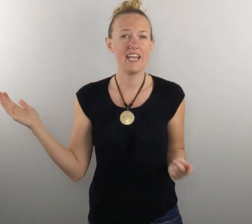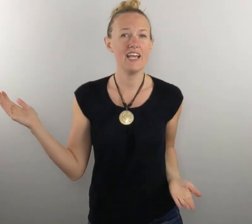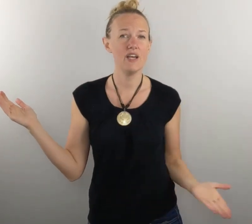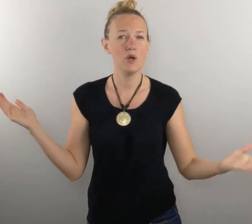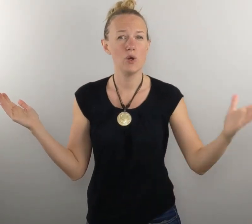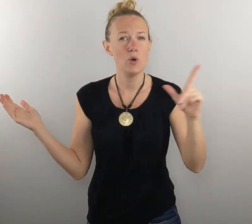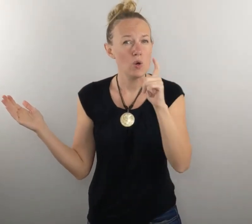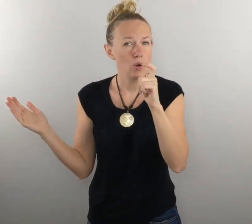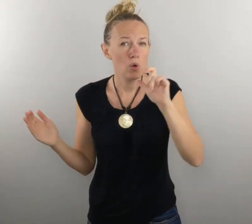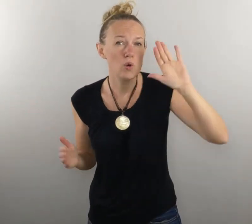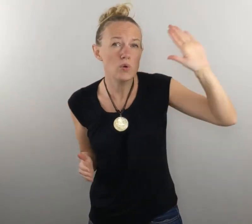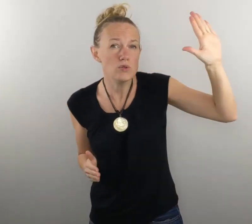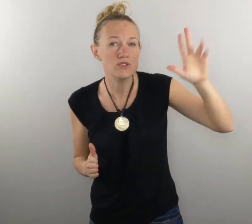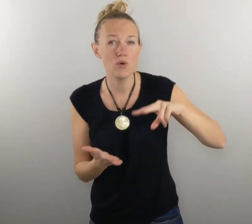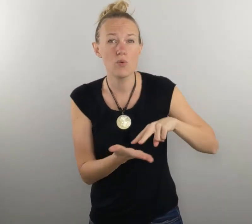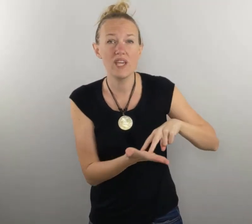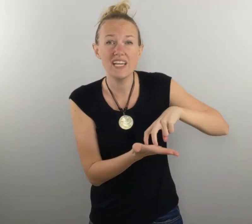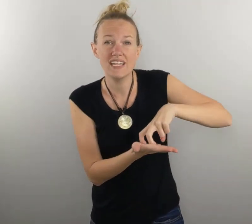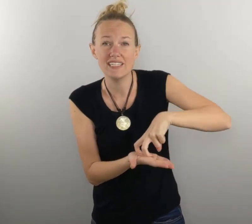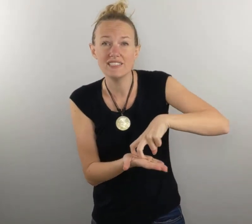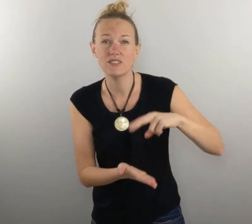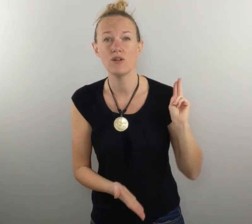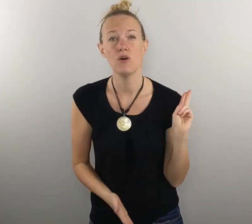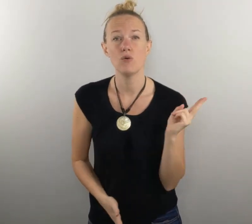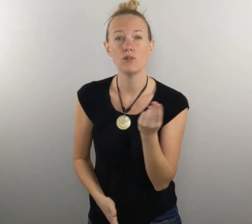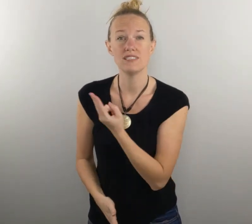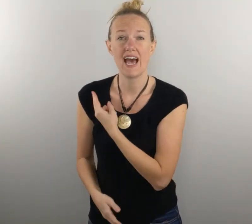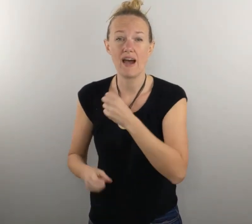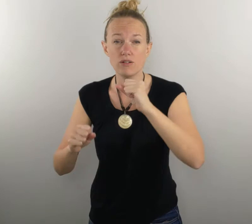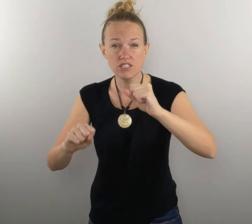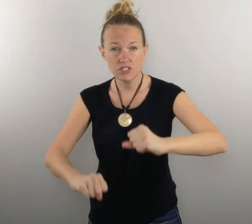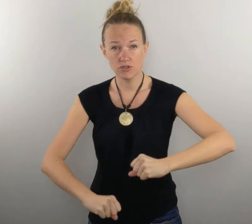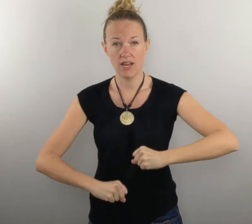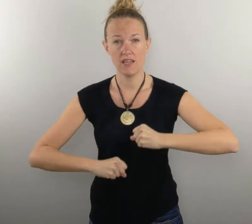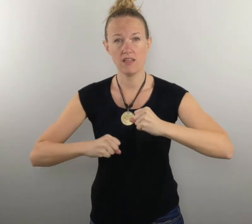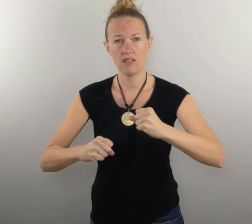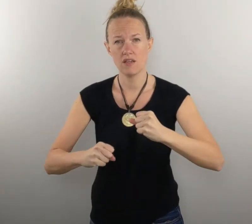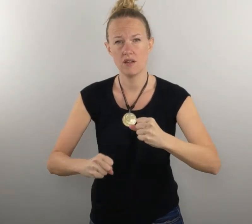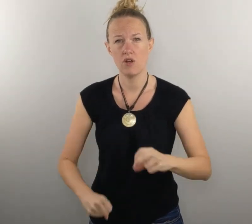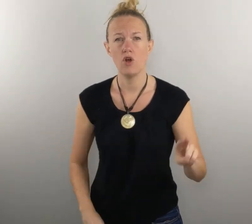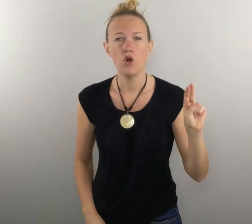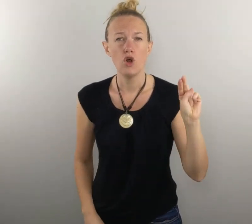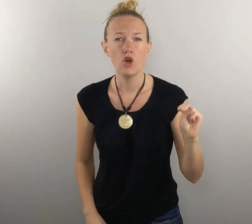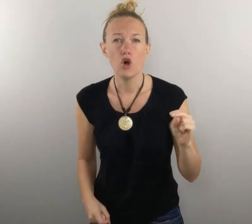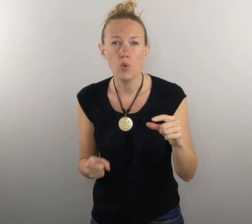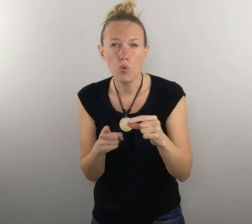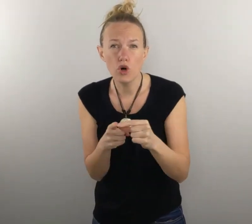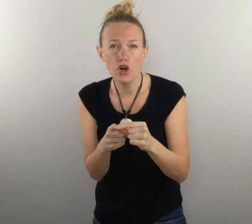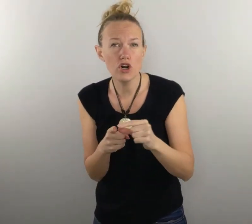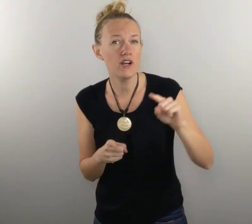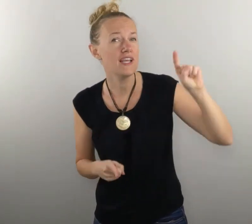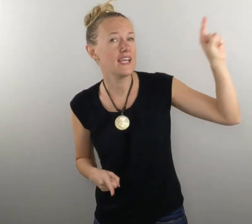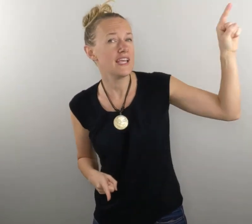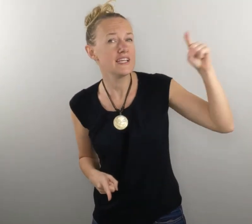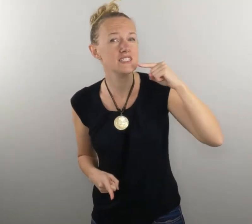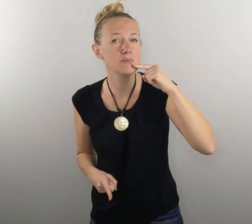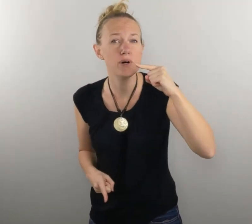king whose weakness was our strength. No word he